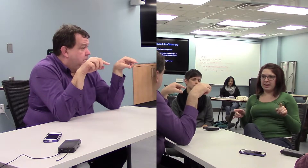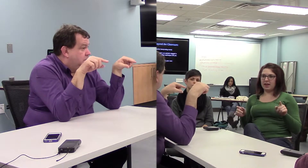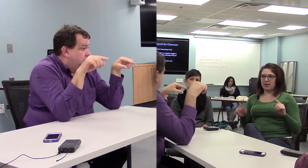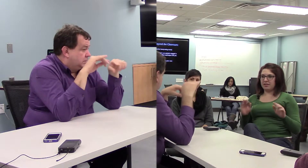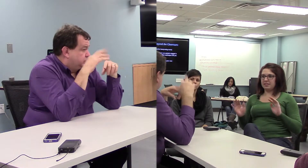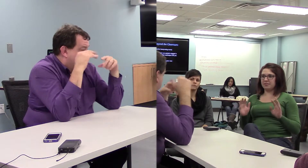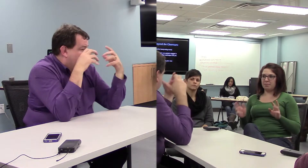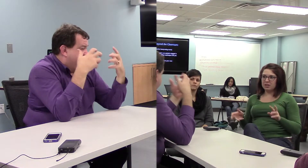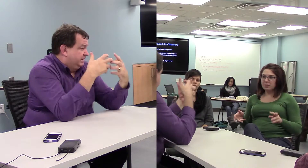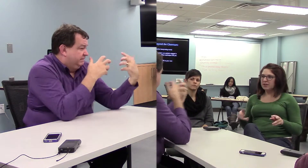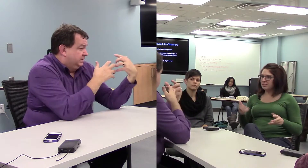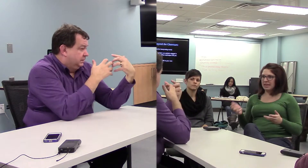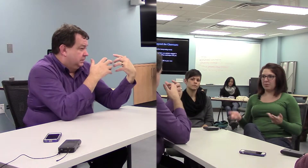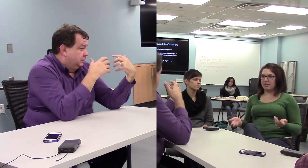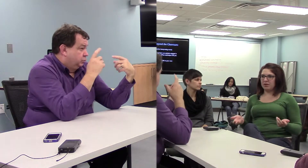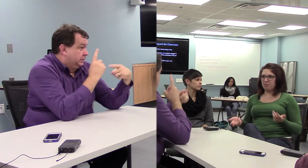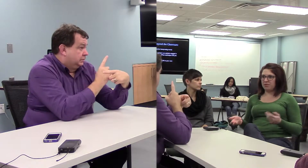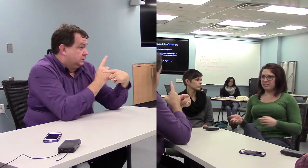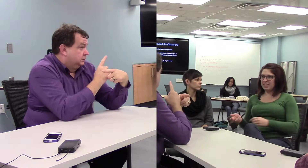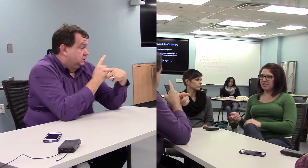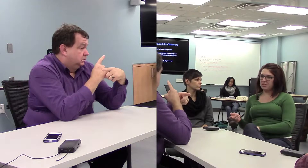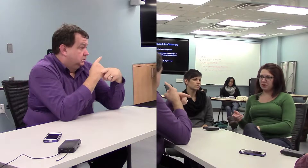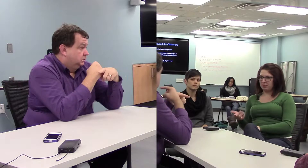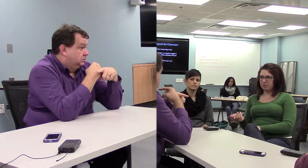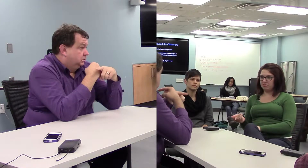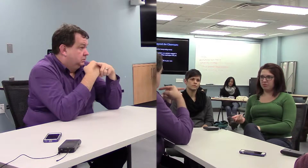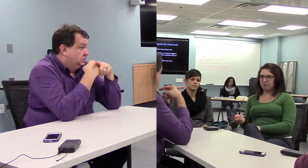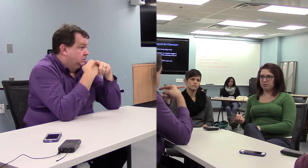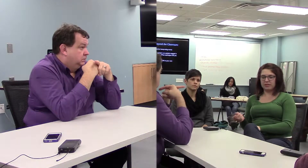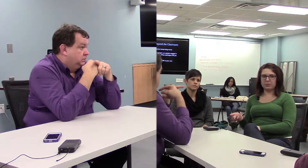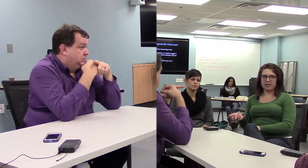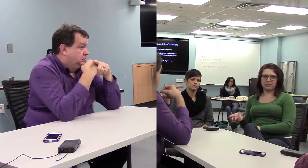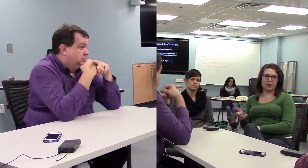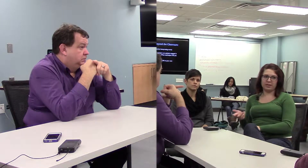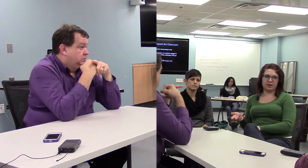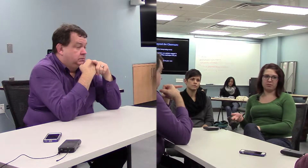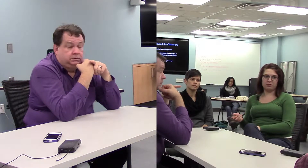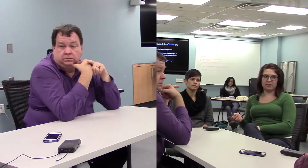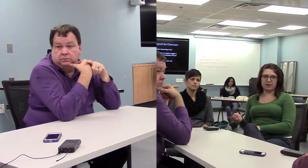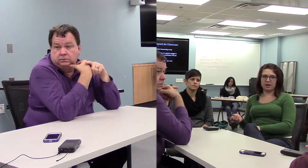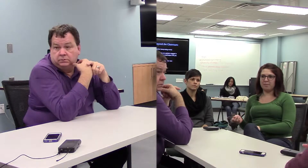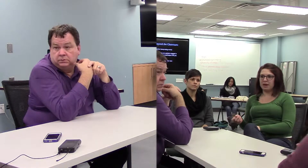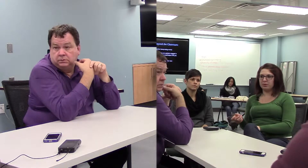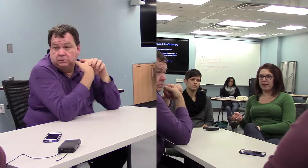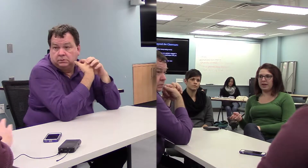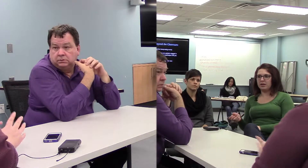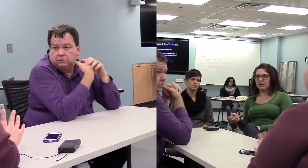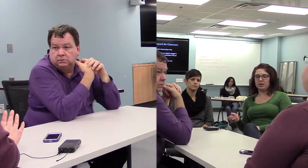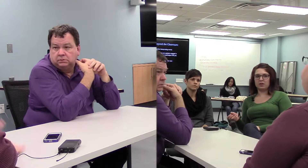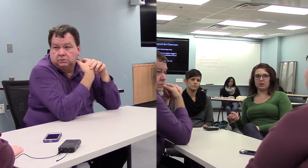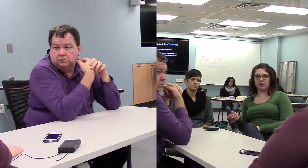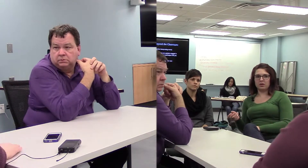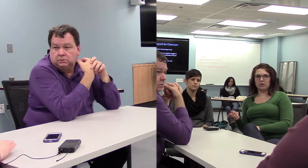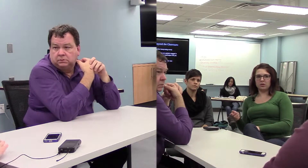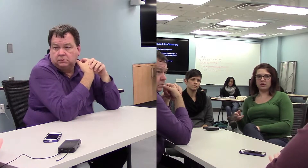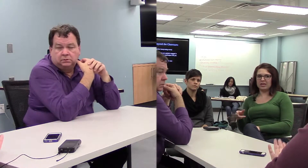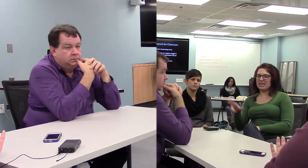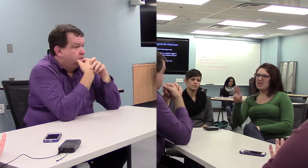are they different millimeters? Is that why they don't fit together? That's why they're not compatible. No, it's not about